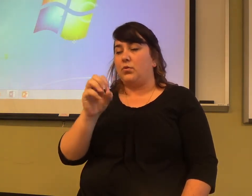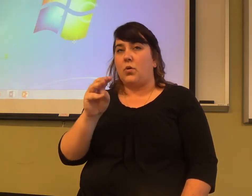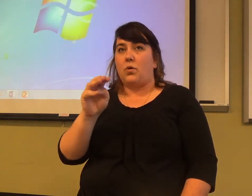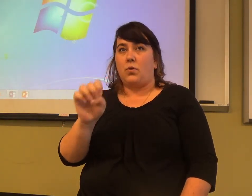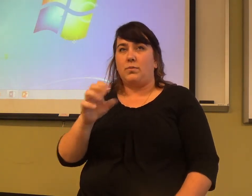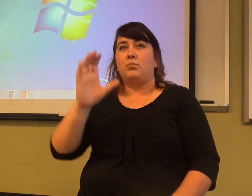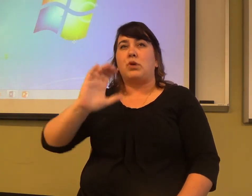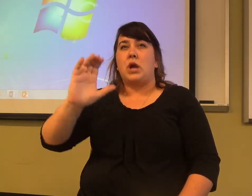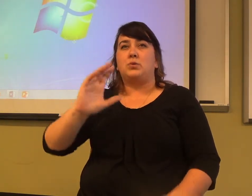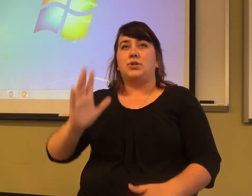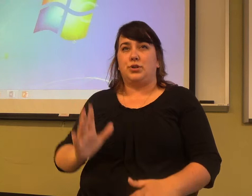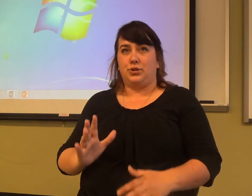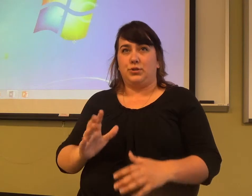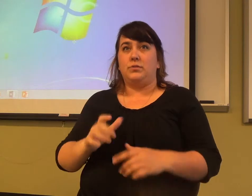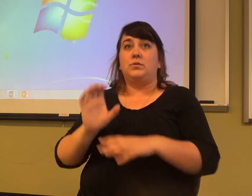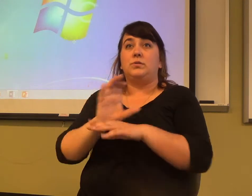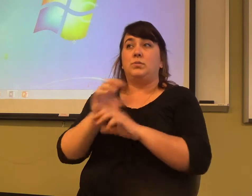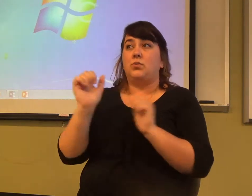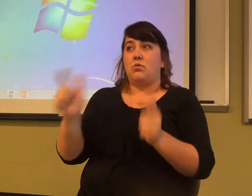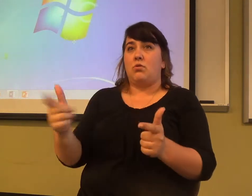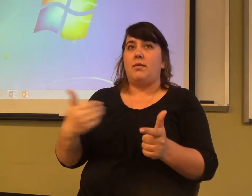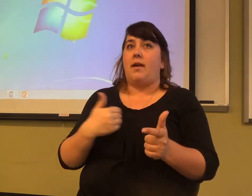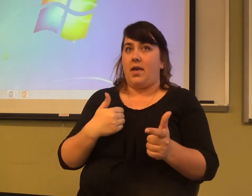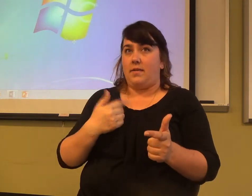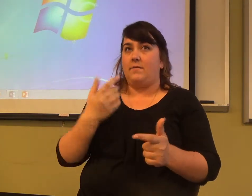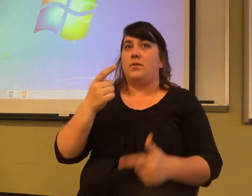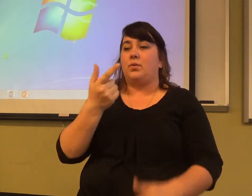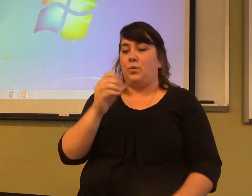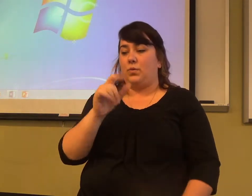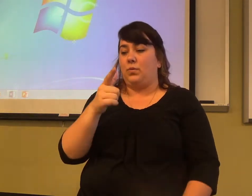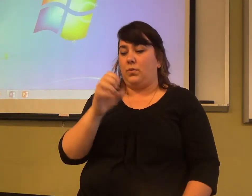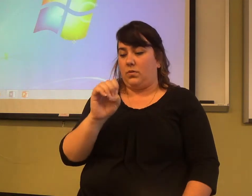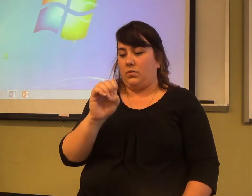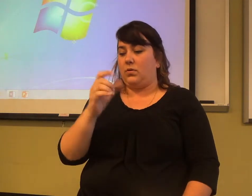computers down here in the ESSC have the Google Chrome icon on the desktop.